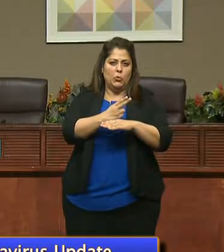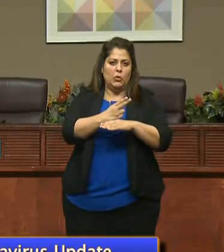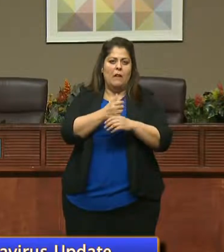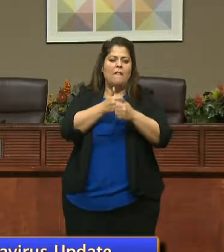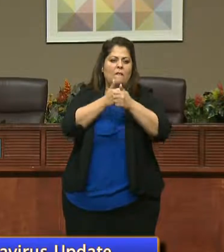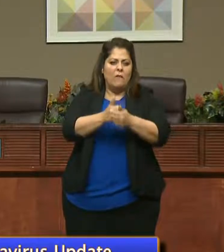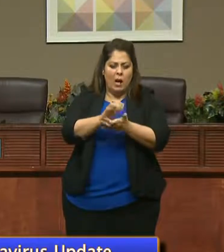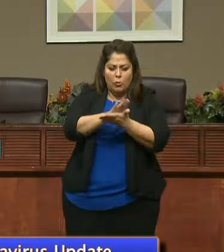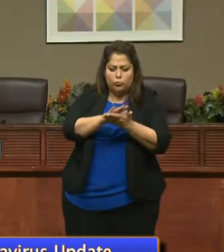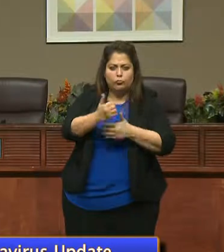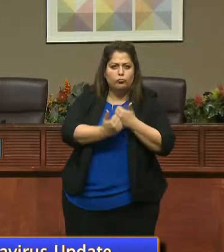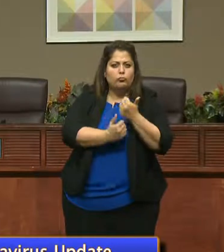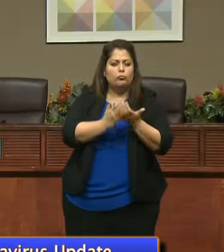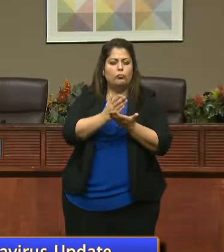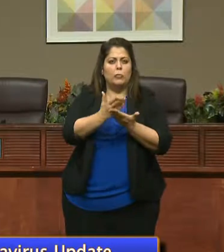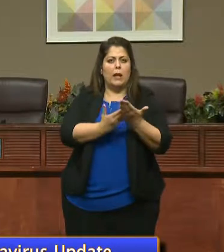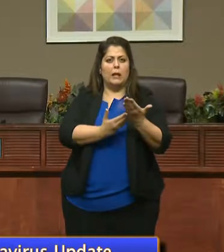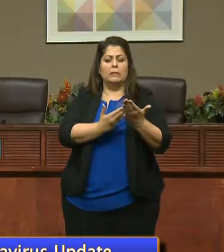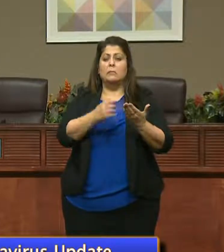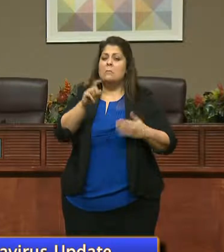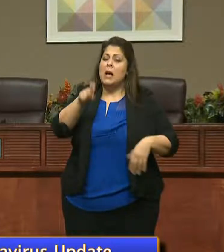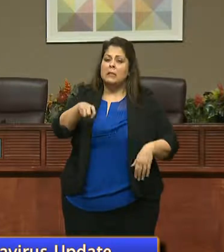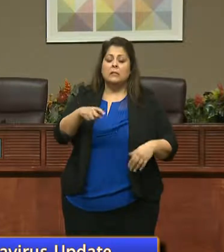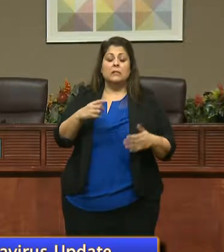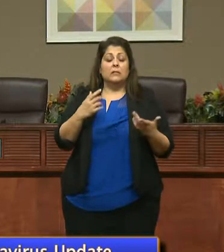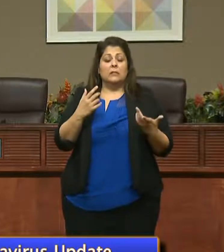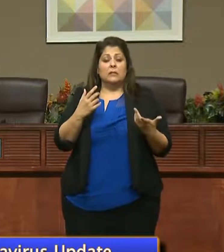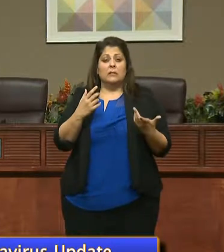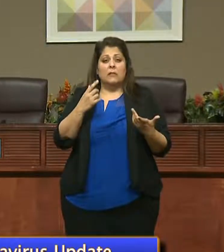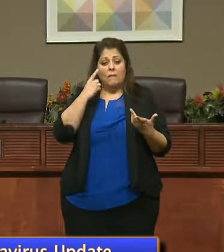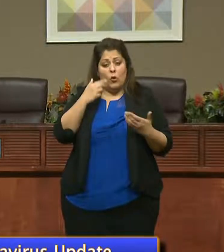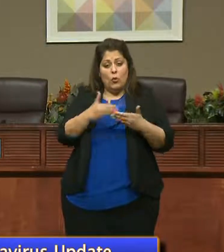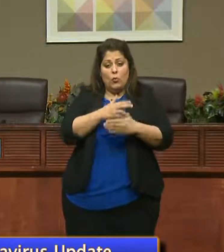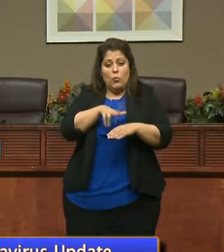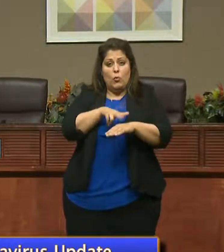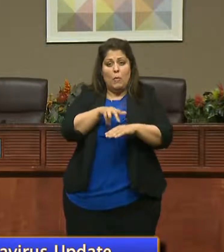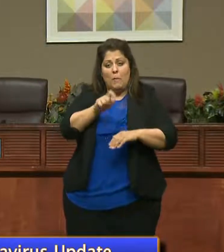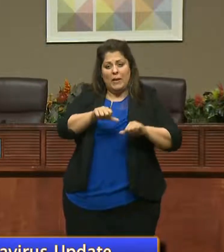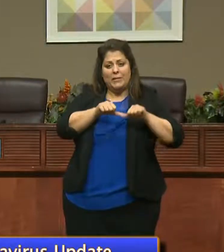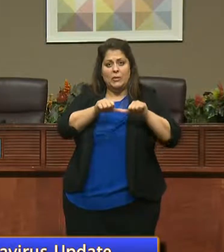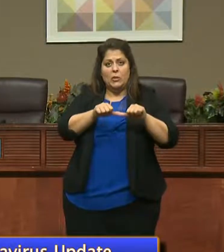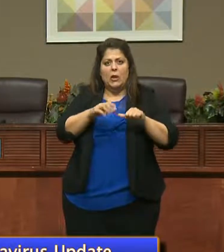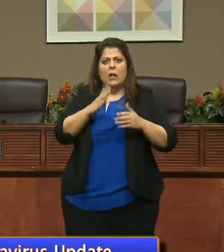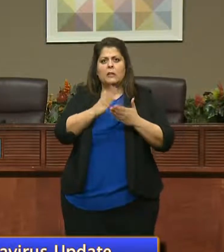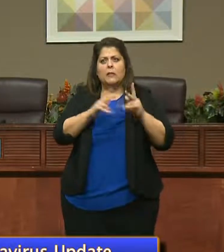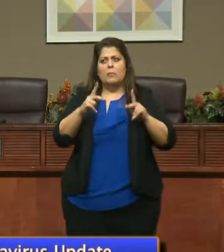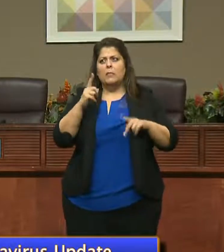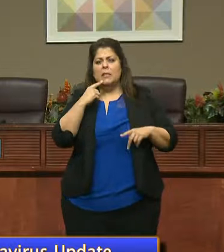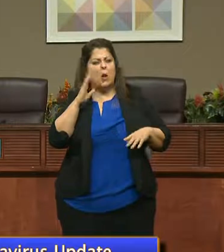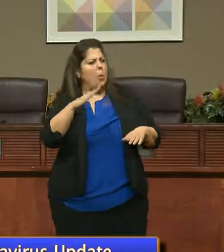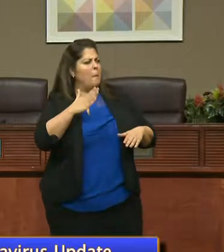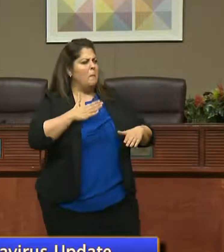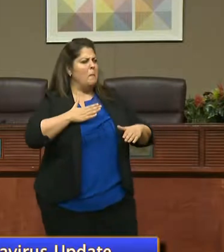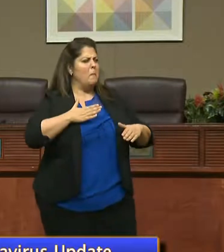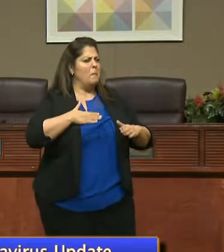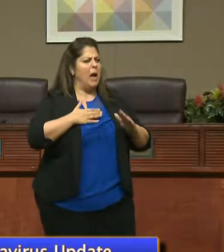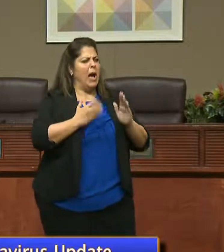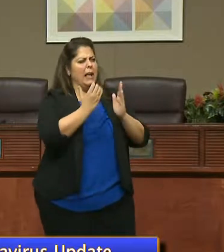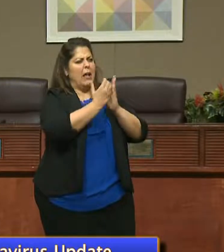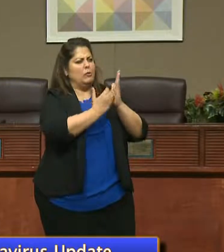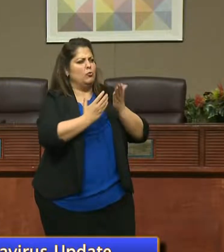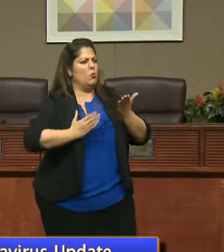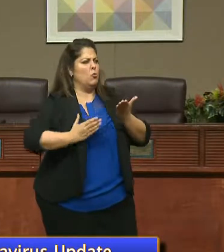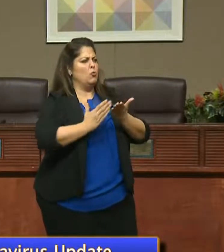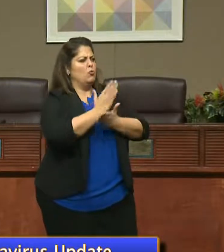to operate in this new normal. And there are those out there that say you have a constitutional right not to wear a mask. I'd say you have